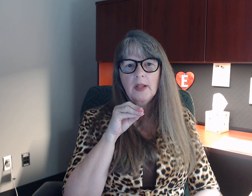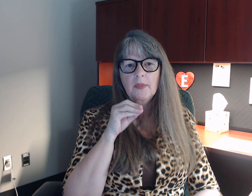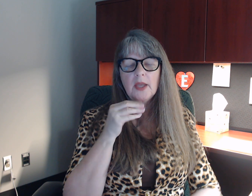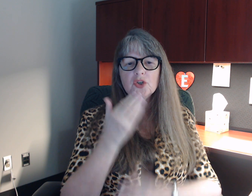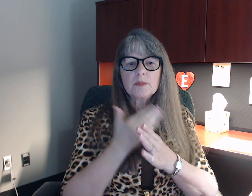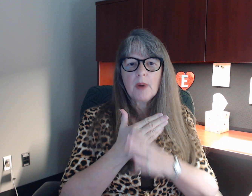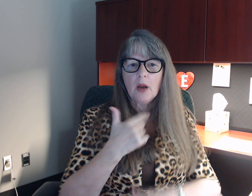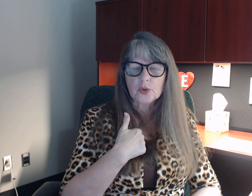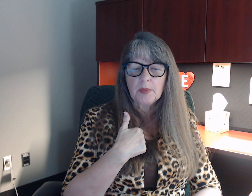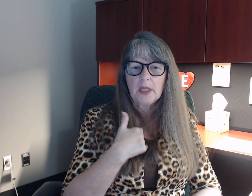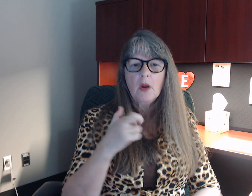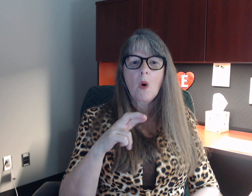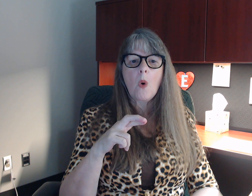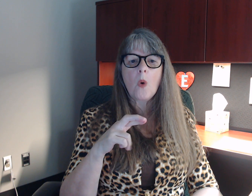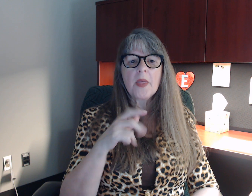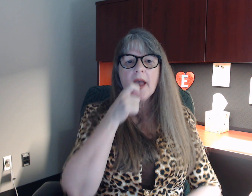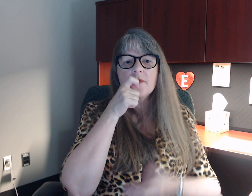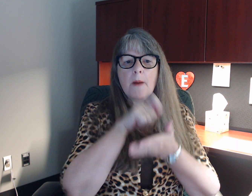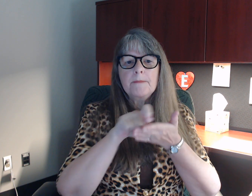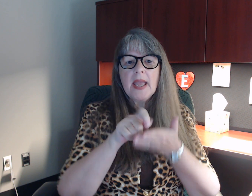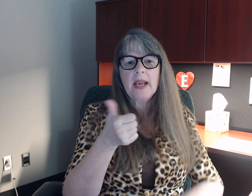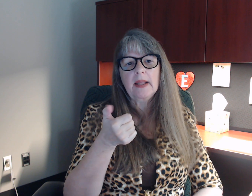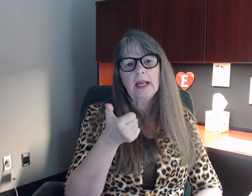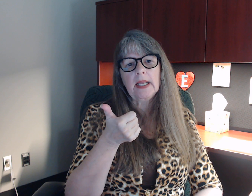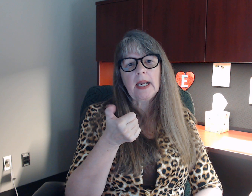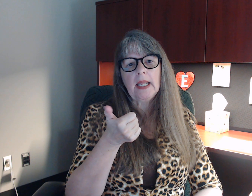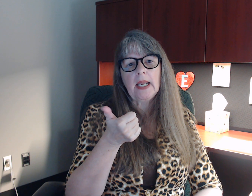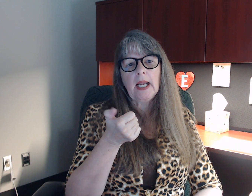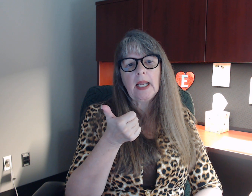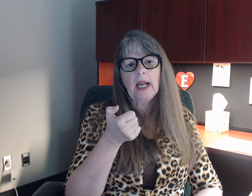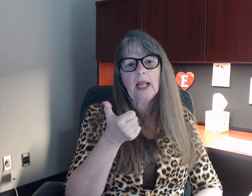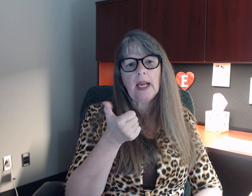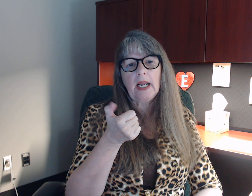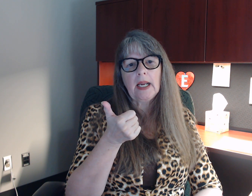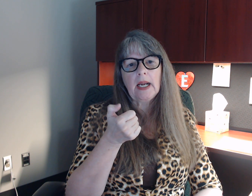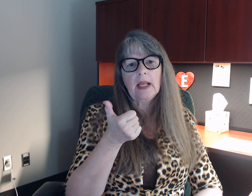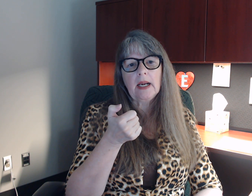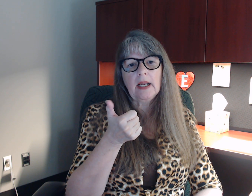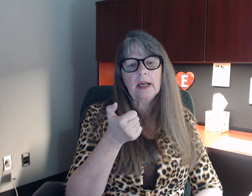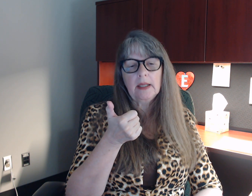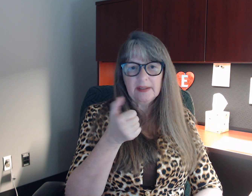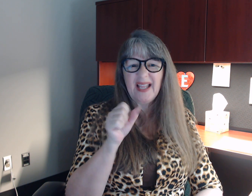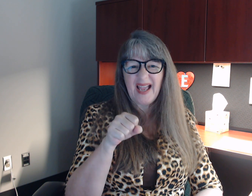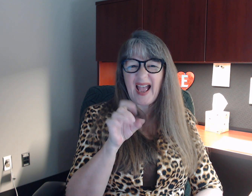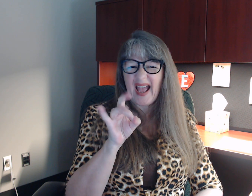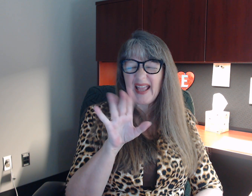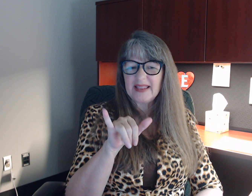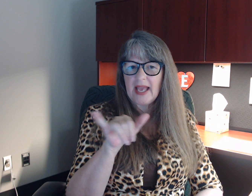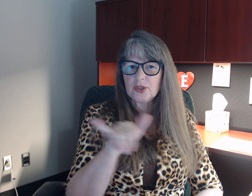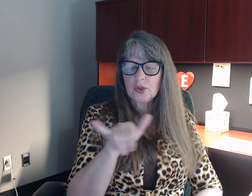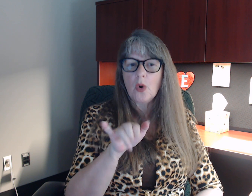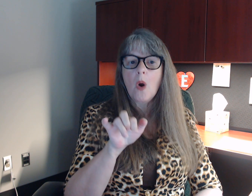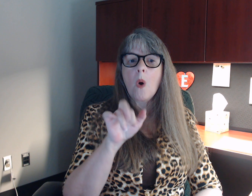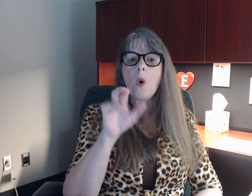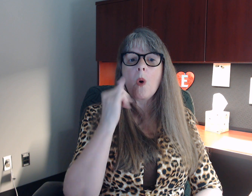that just bothers me. Or they have a pen and click, click, click, click, click, click, click, click. Yeah, I hate that too. Or